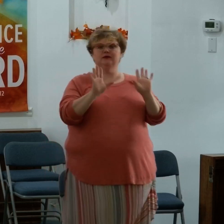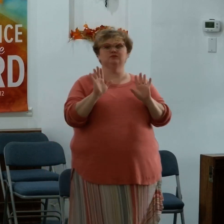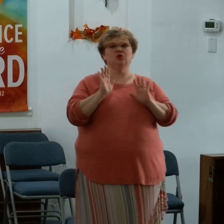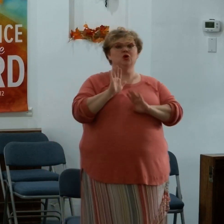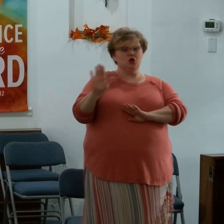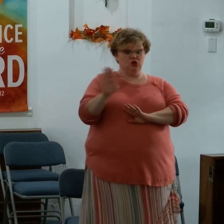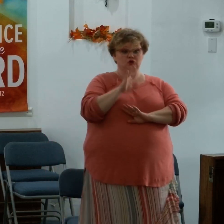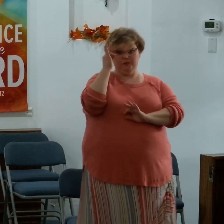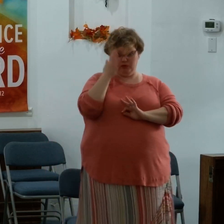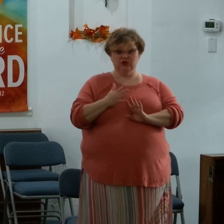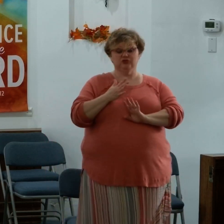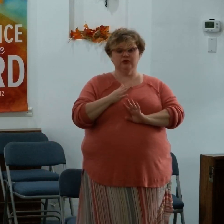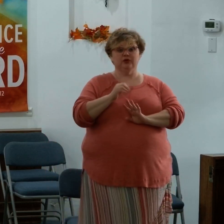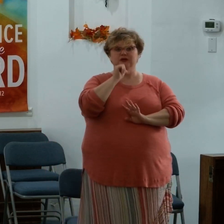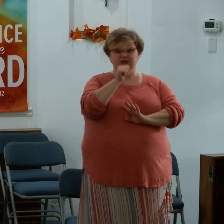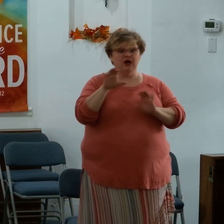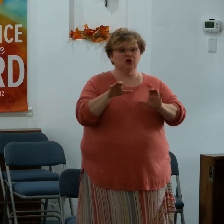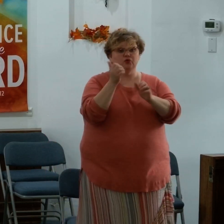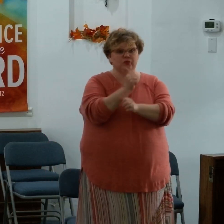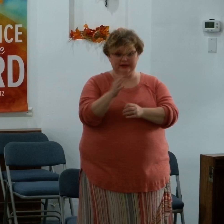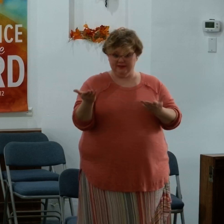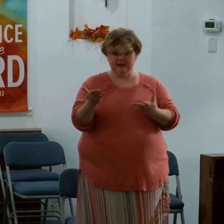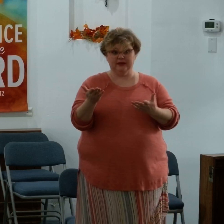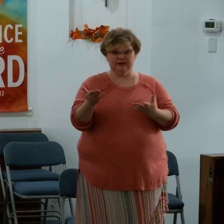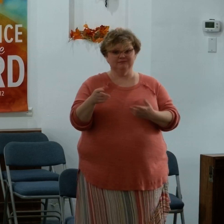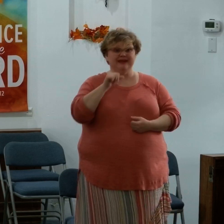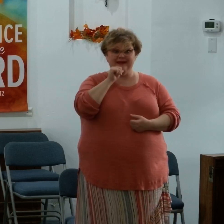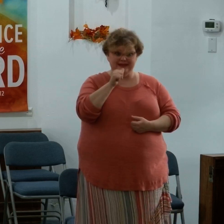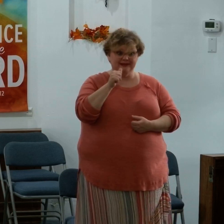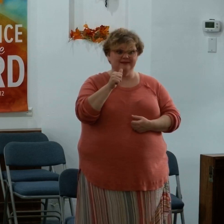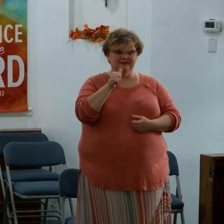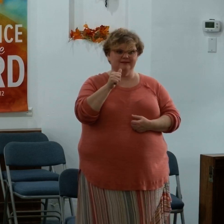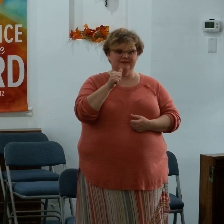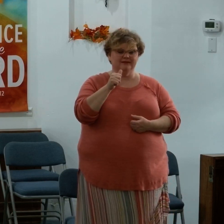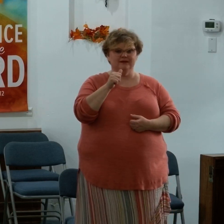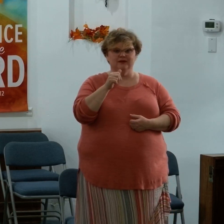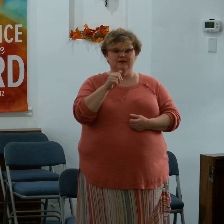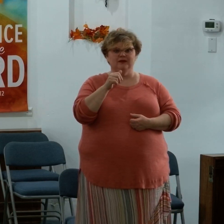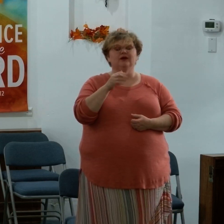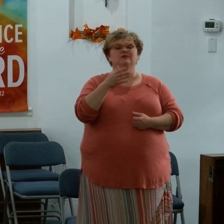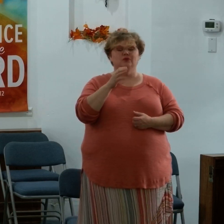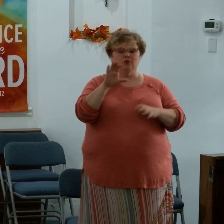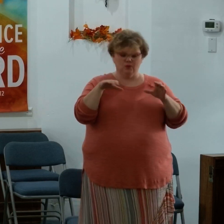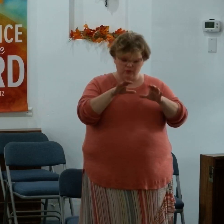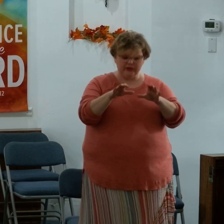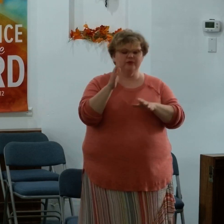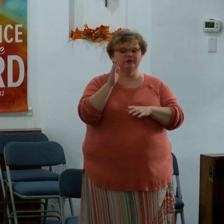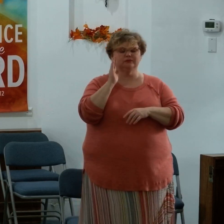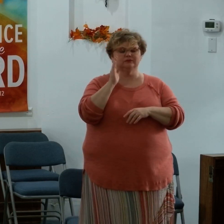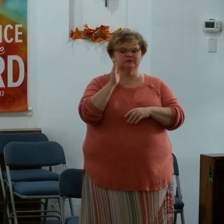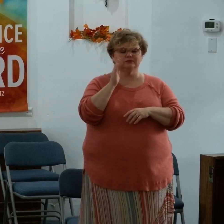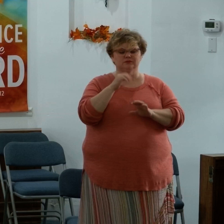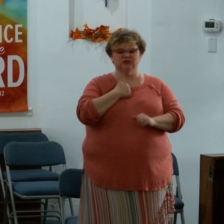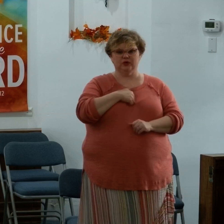preacher does not do anything he doesn't ask you to do. I learned that when I was in the Army. When I went to